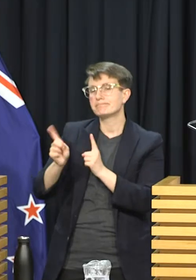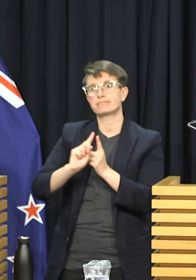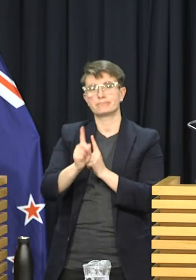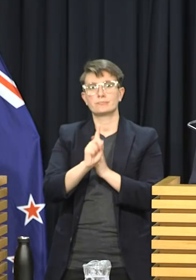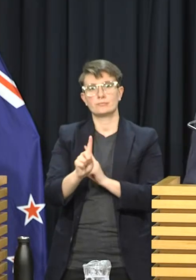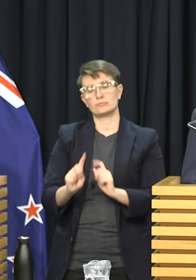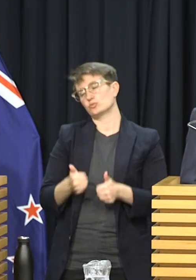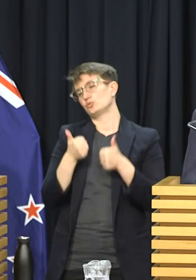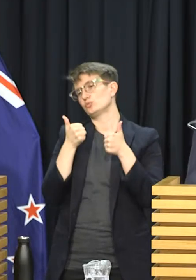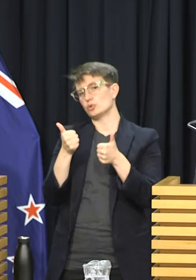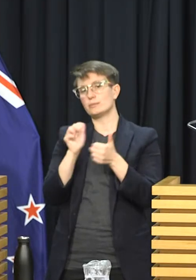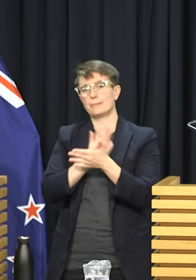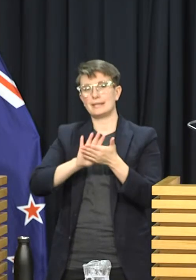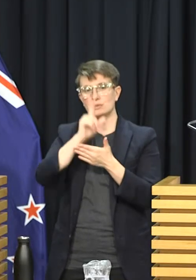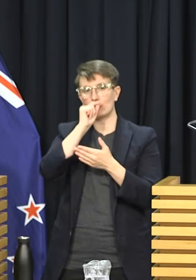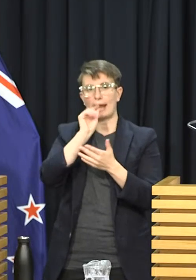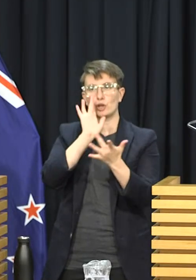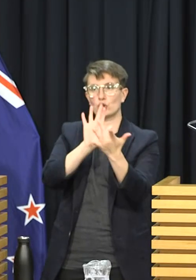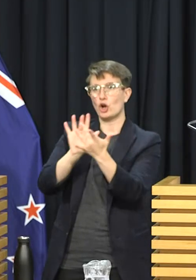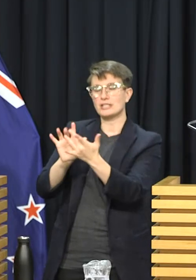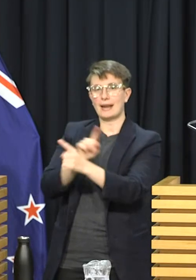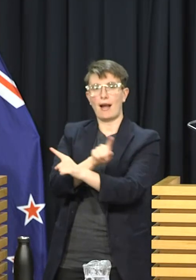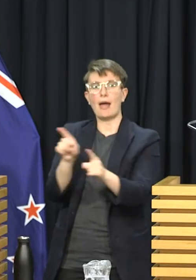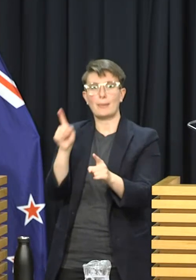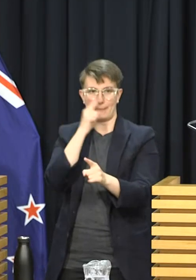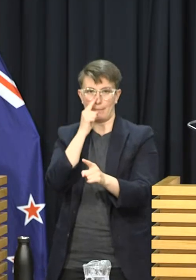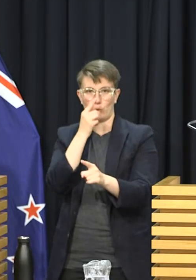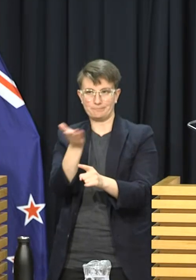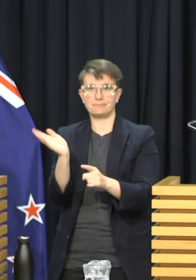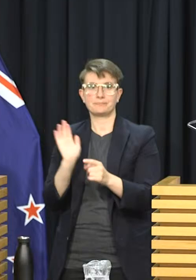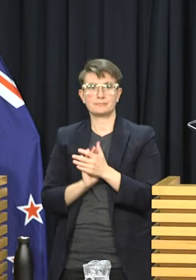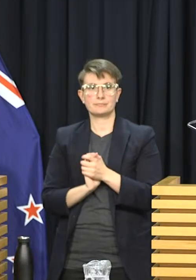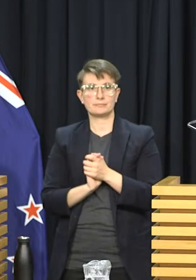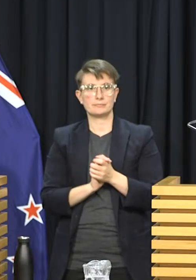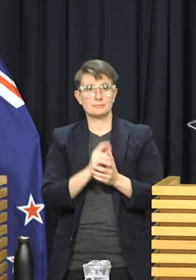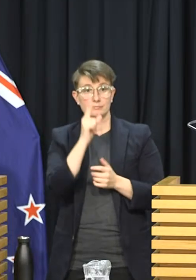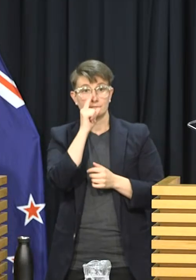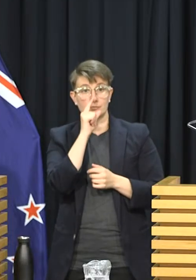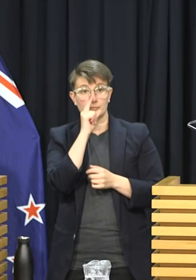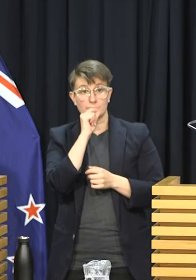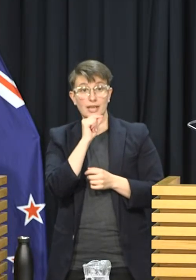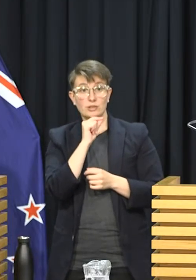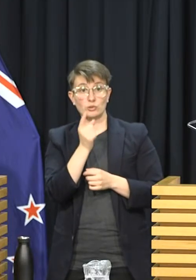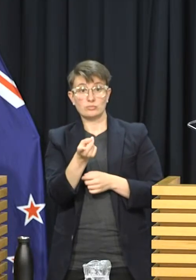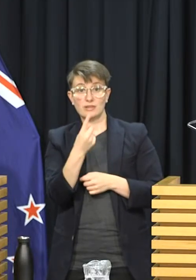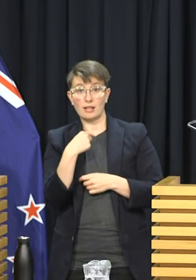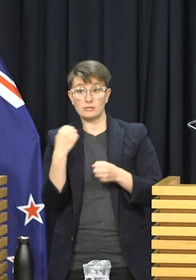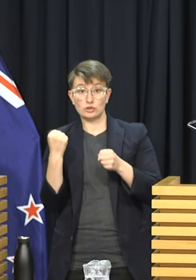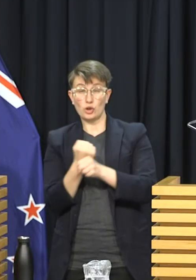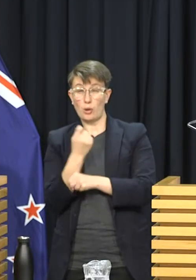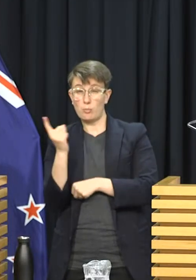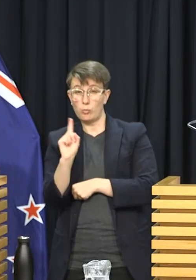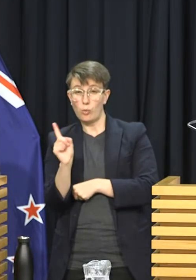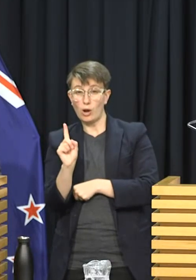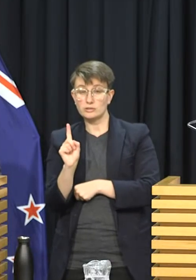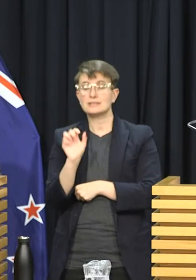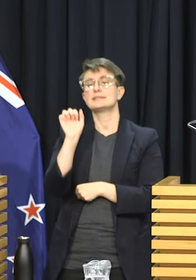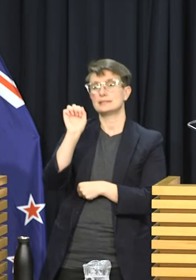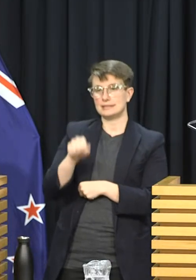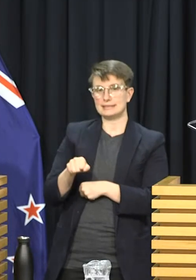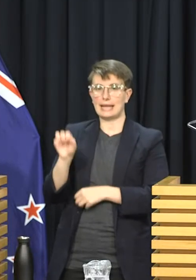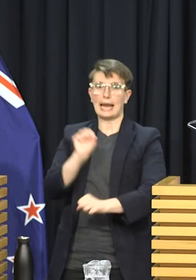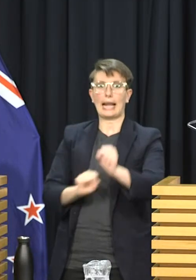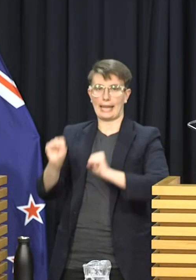have been at places of interest at the same time. Are you able to say what their job was, like just generally? Yes, this person's a cleaner at the hotel. Do we know what